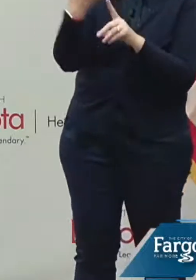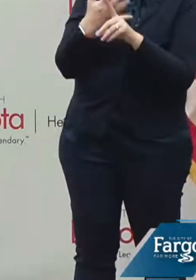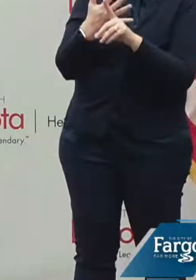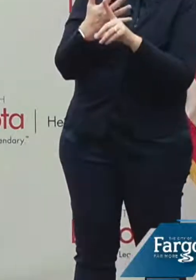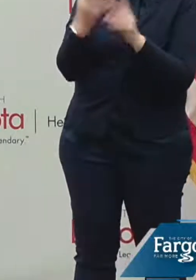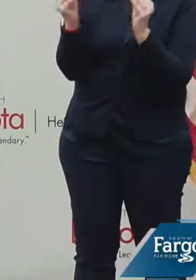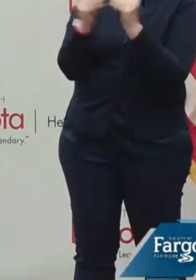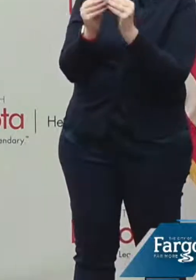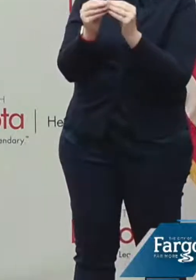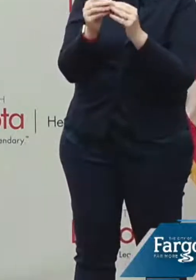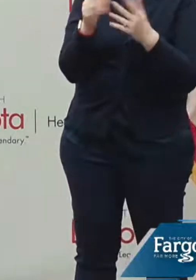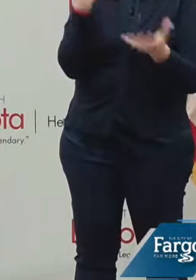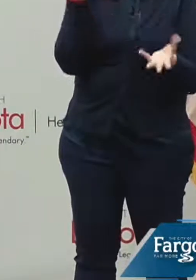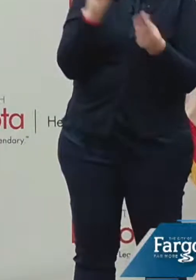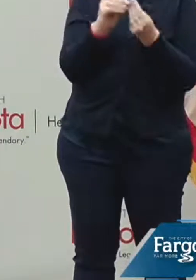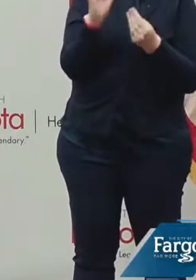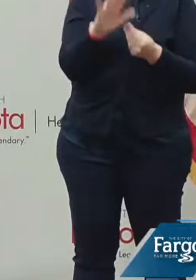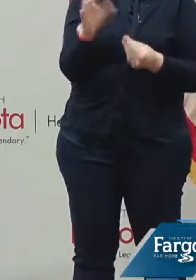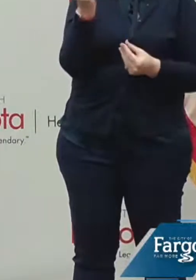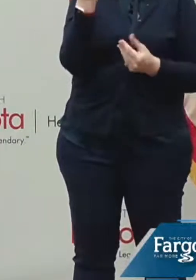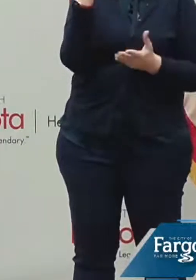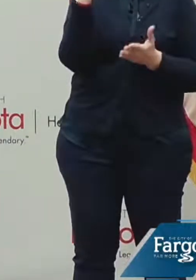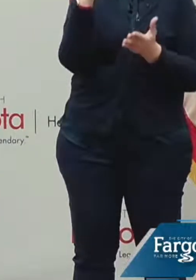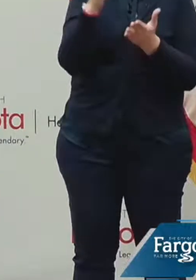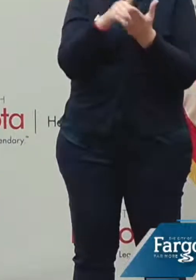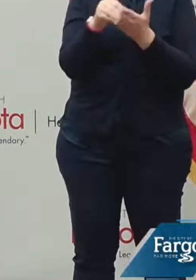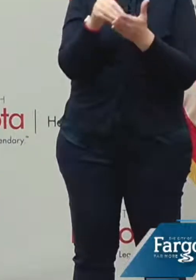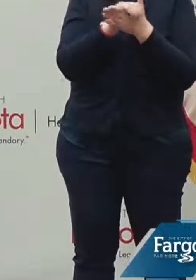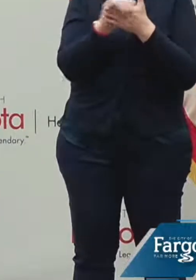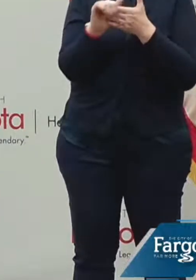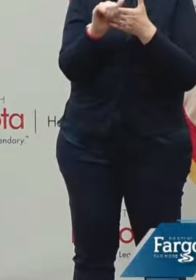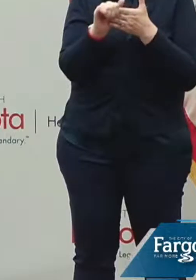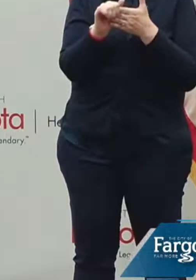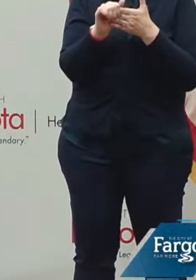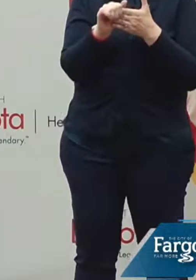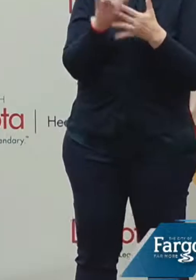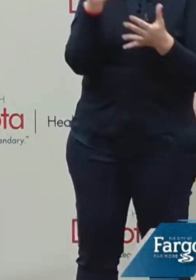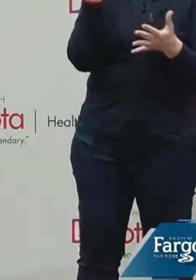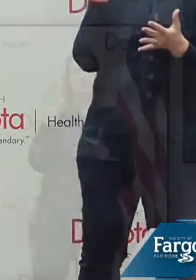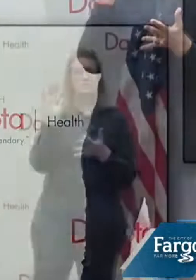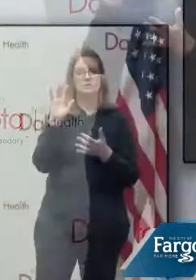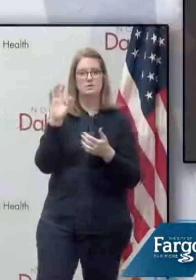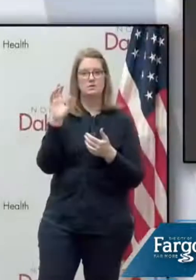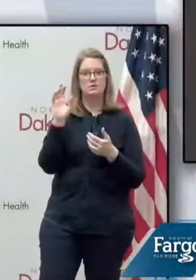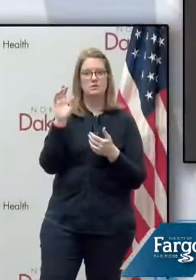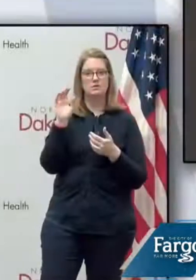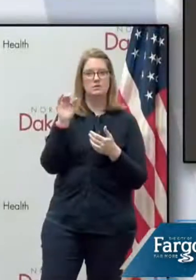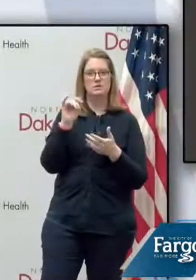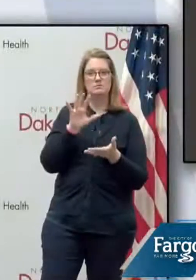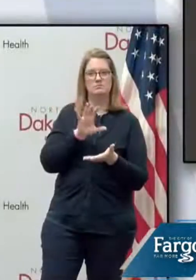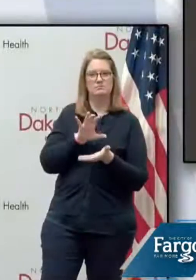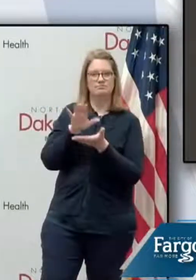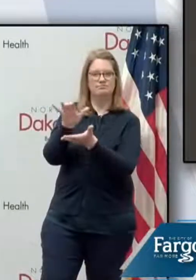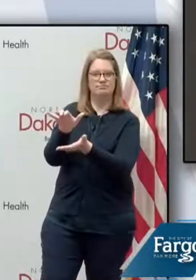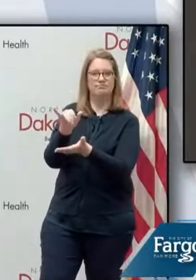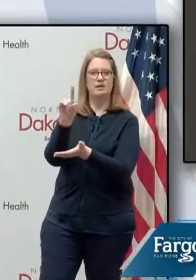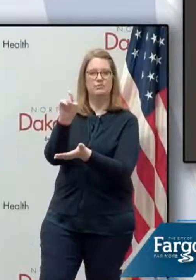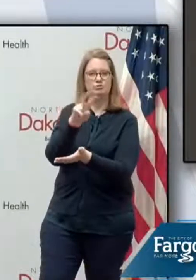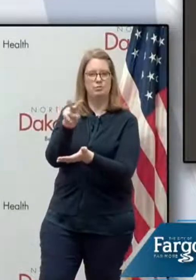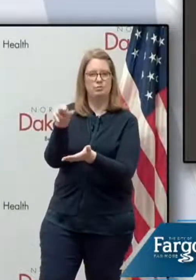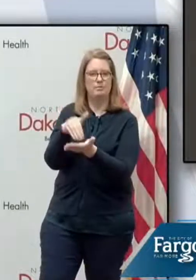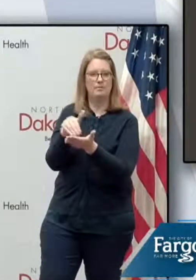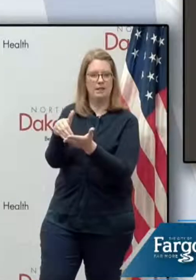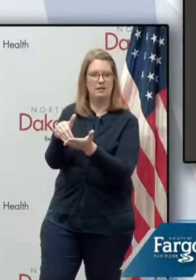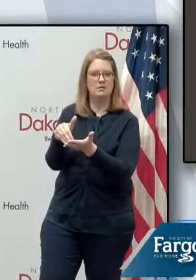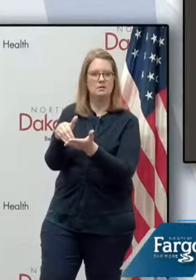about $12 million a month. That will bring the grand total for the political subs to about $122 million to